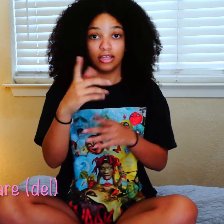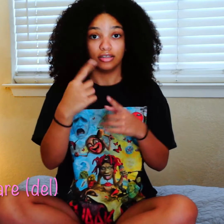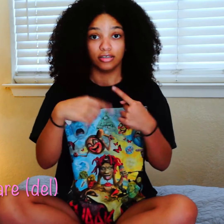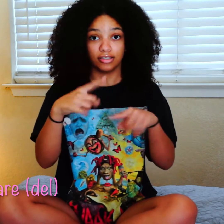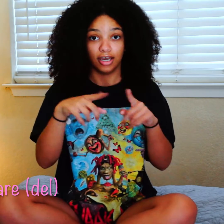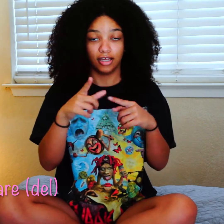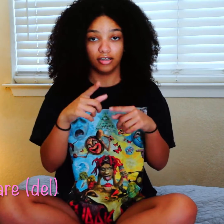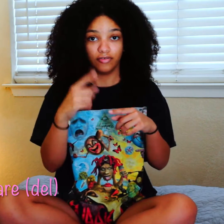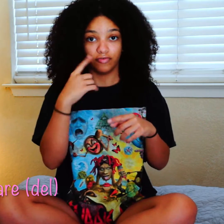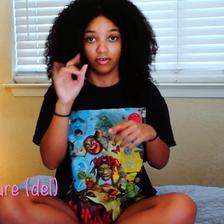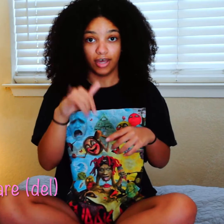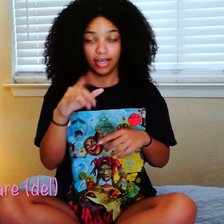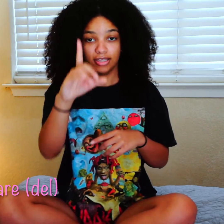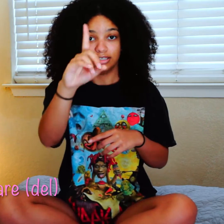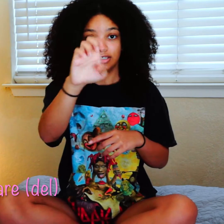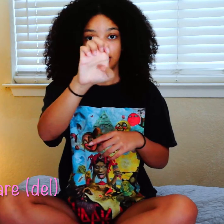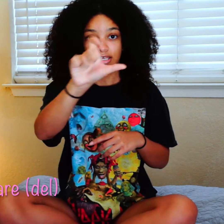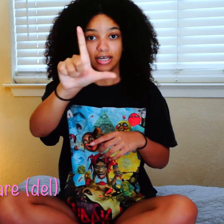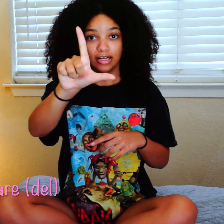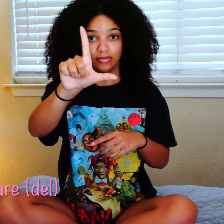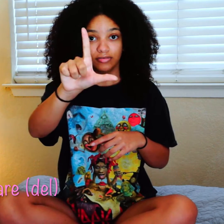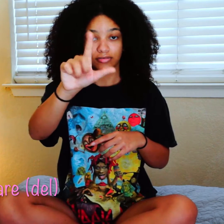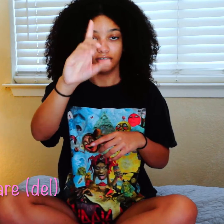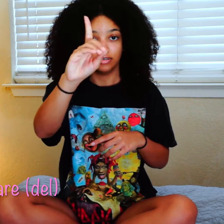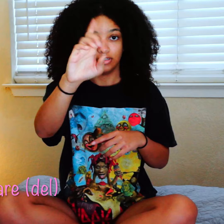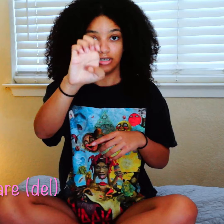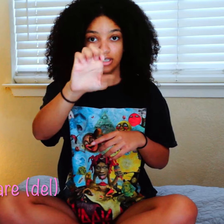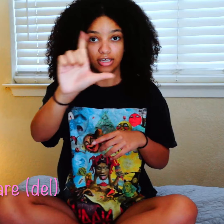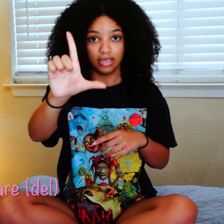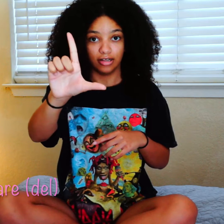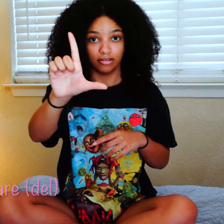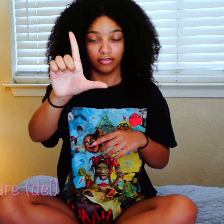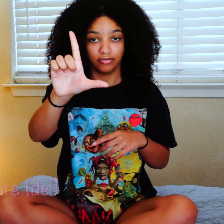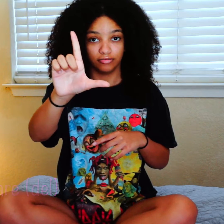The sign for that is D-E-L. D-E-L.